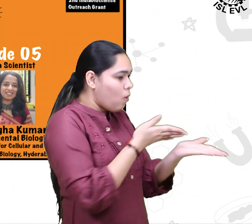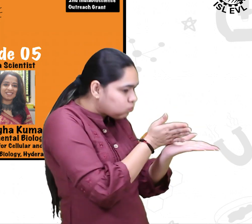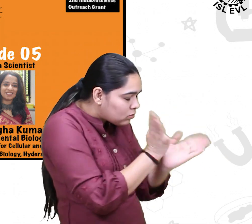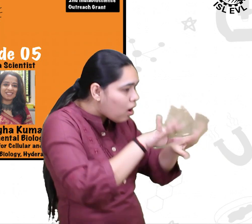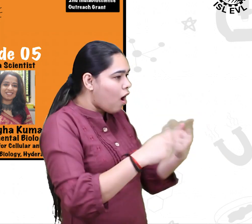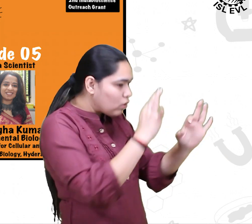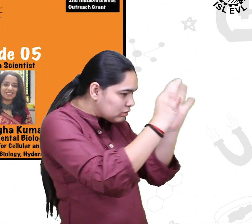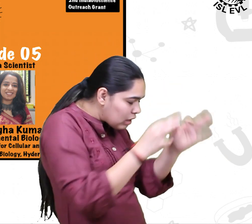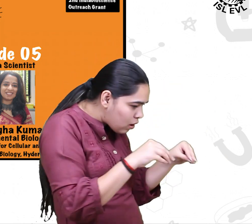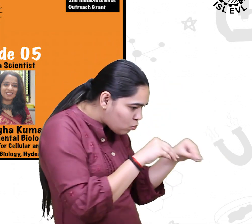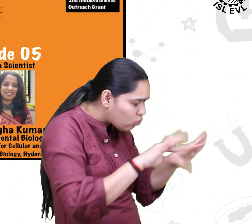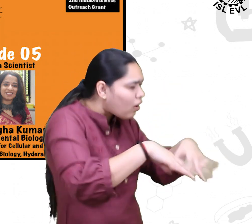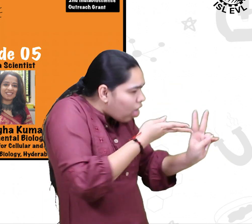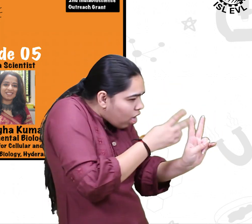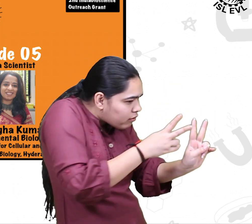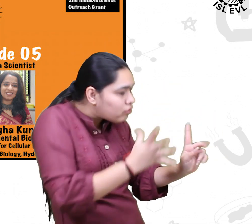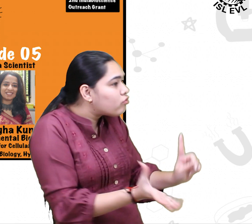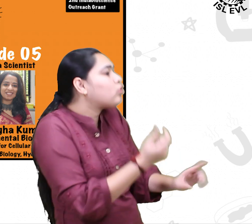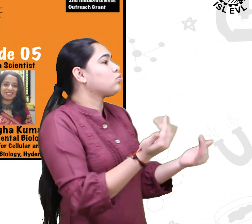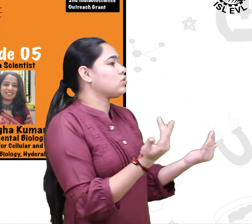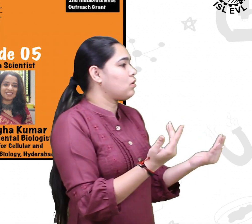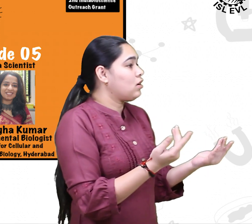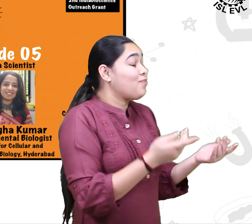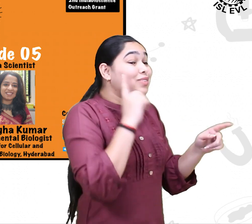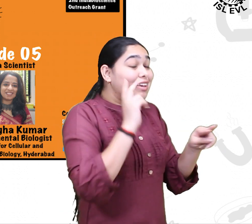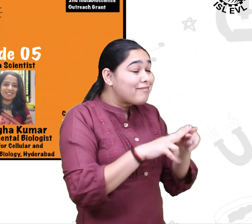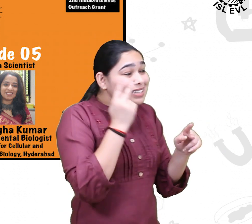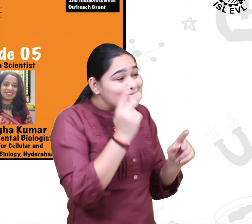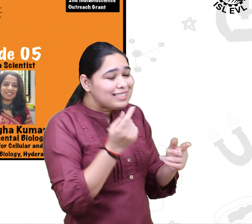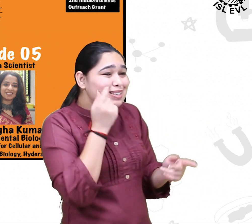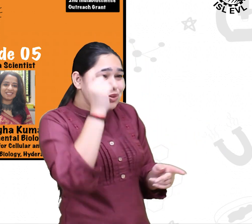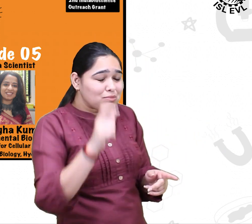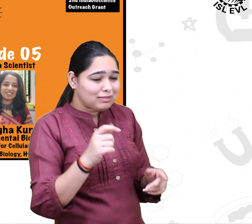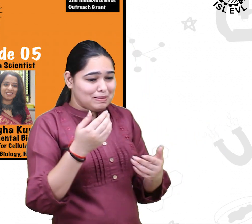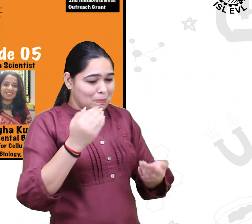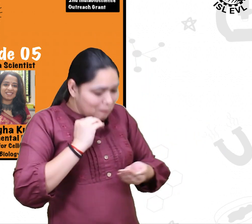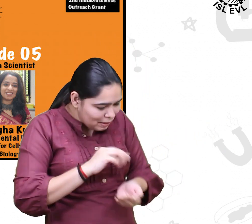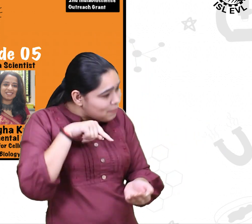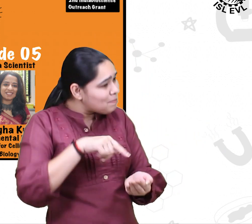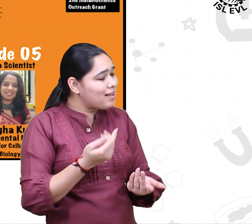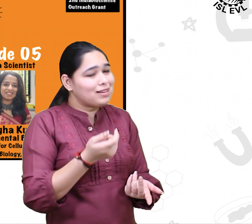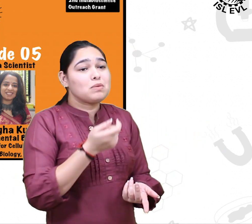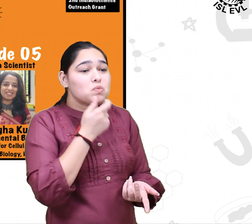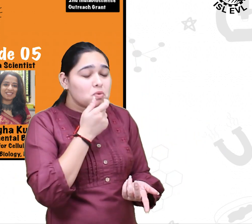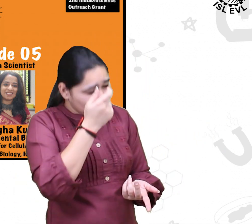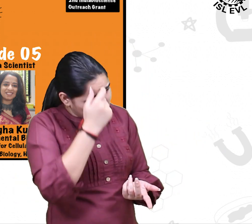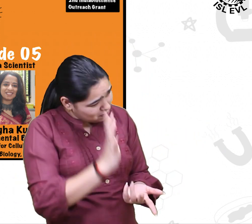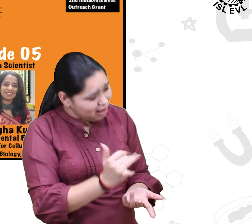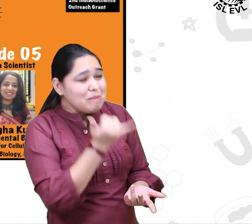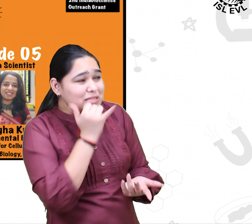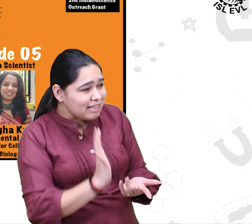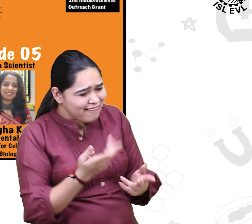of my curiosity, but also to understand what kind of defects happen